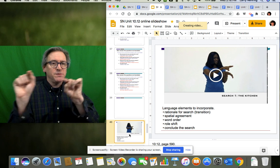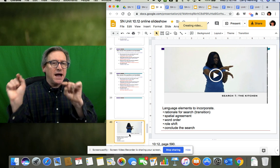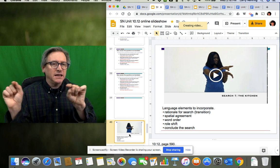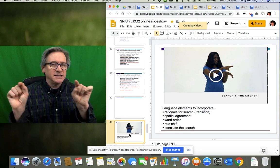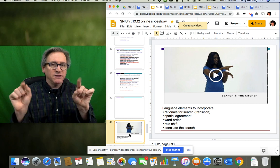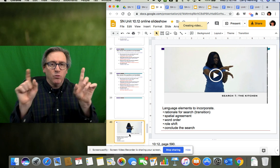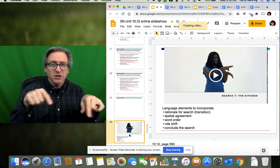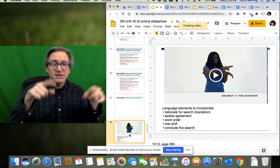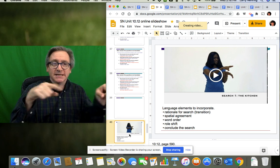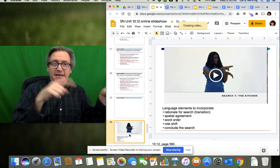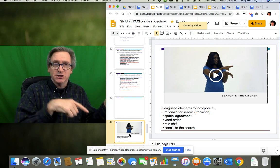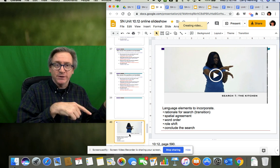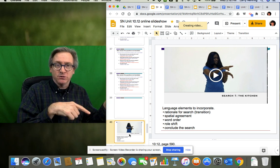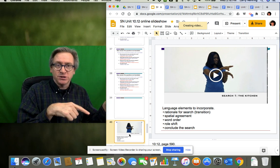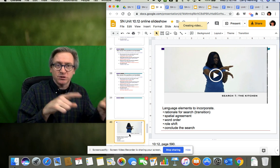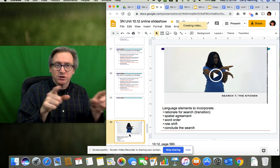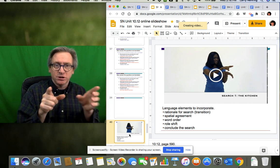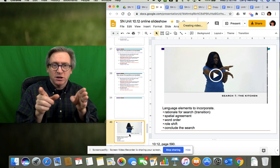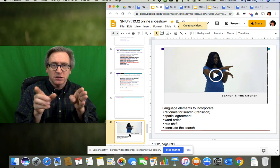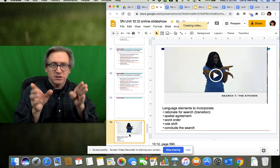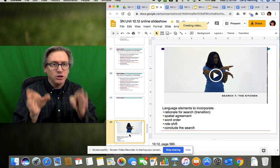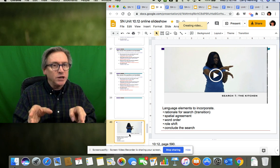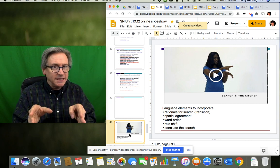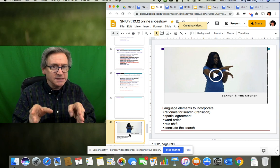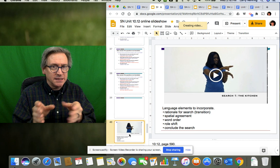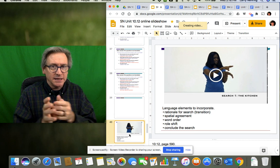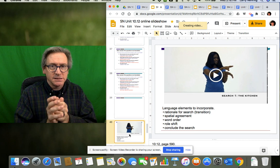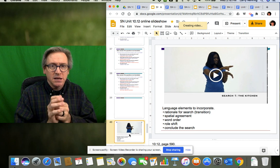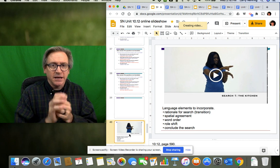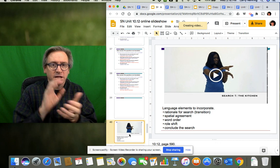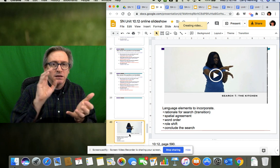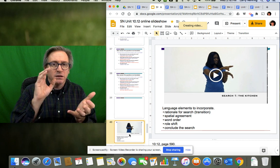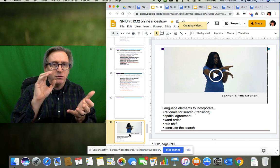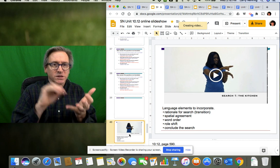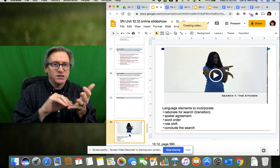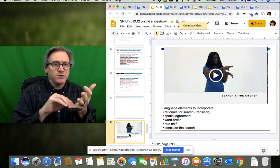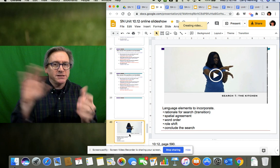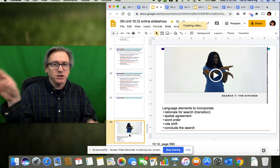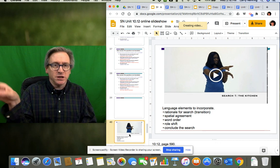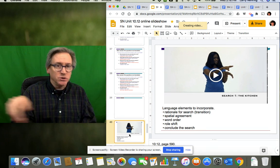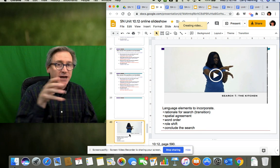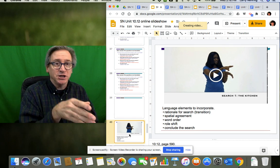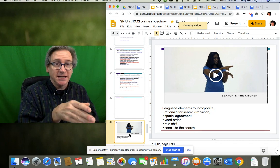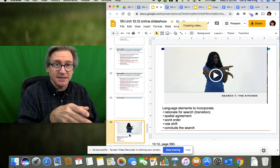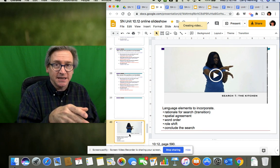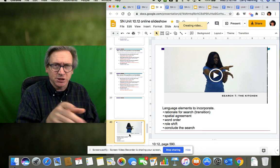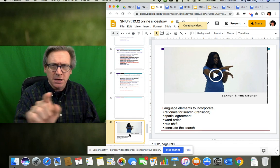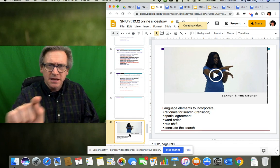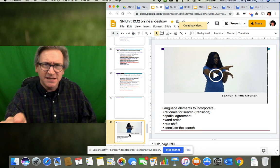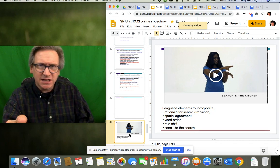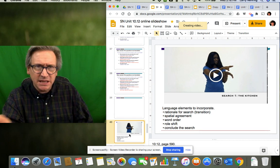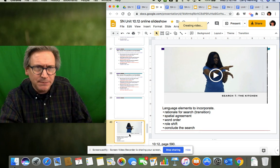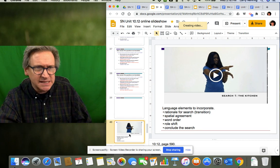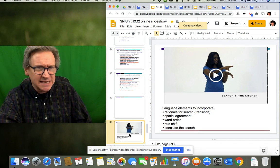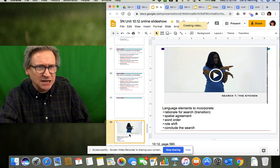there's some highlights of when she's in the kitchen doing her search to look at these things. Like, what's the transition to how does she get to the kitchen?